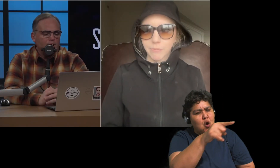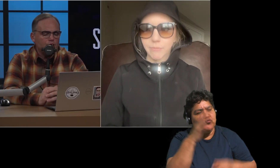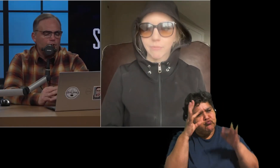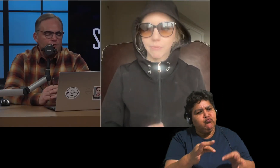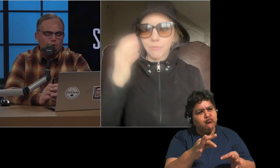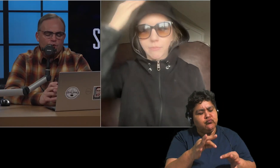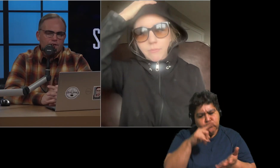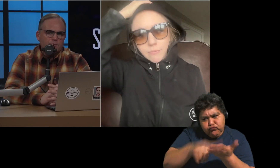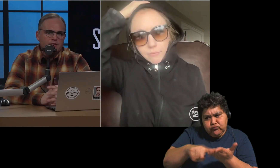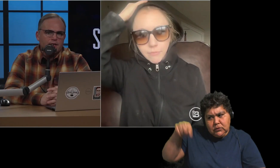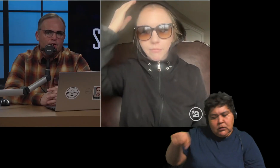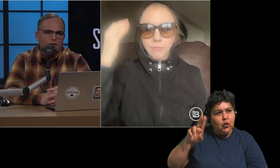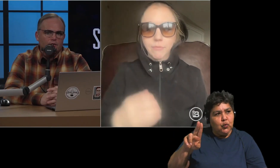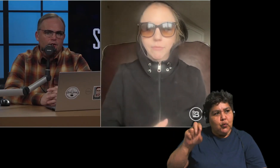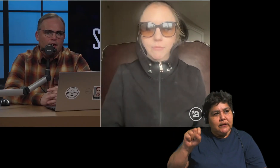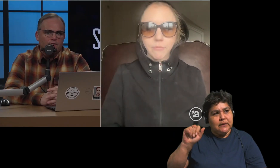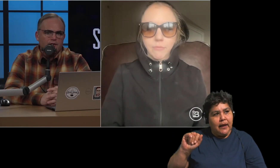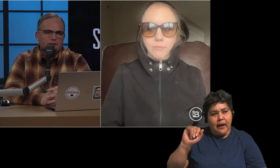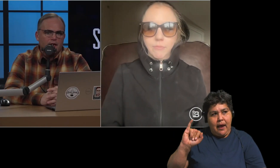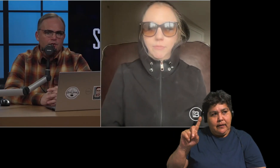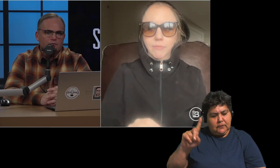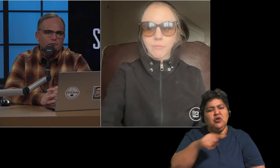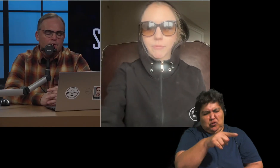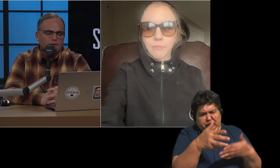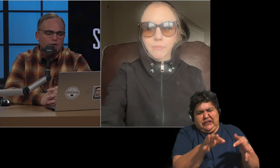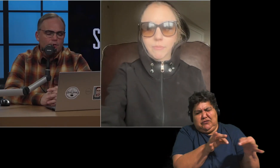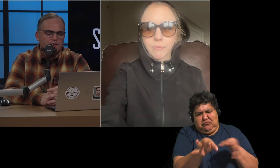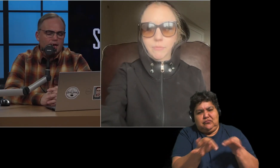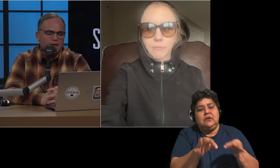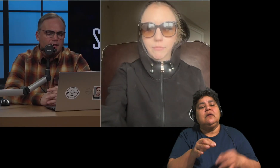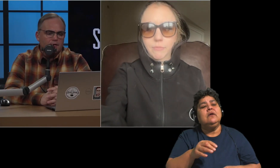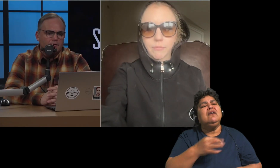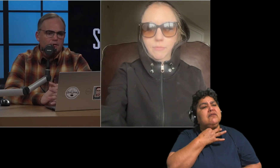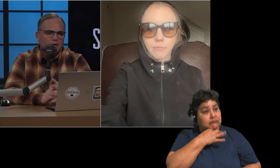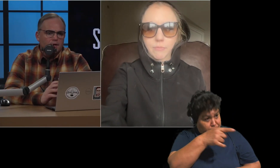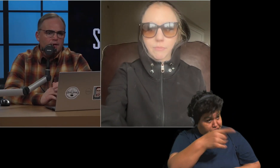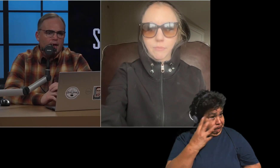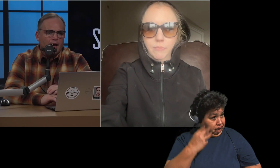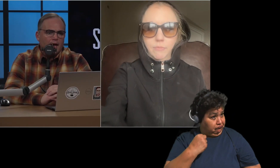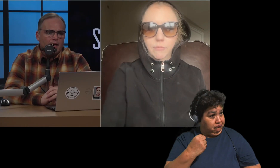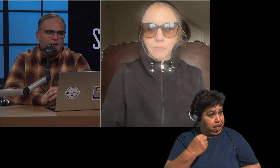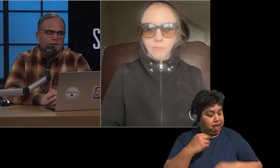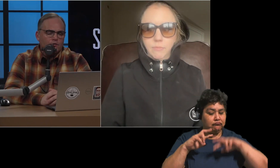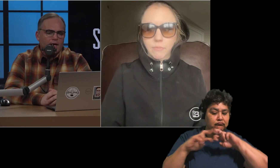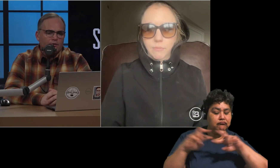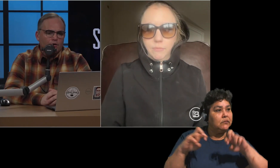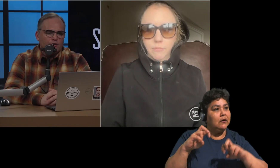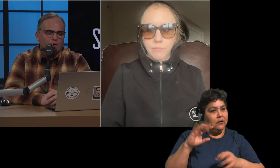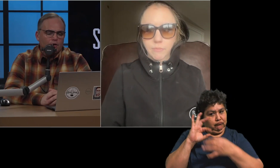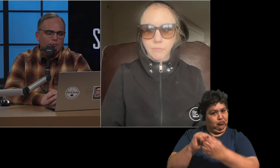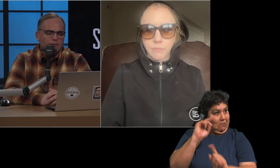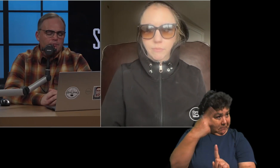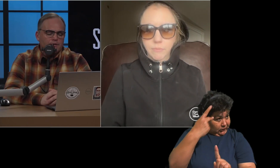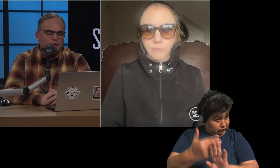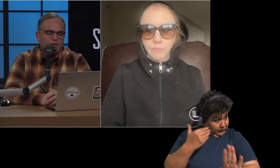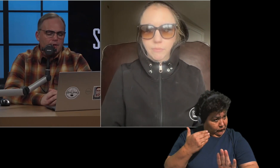What led you to this particular investigation into USAID? And you kind of alluded to it a